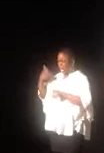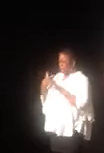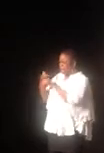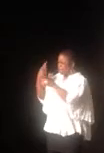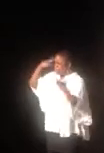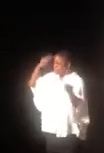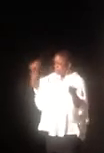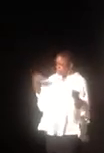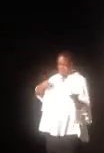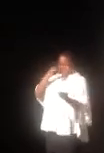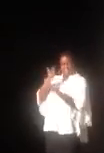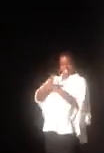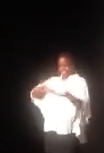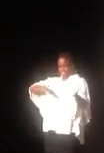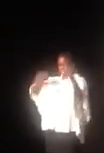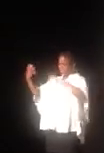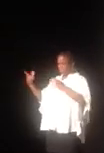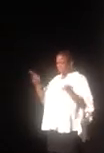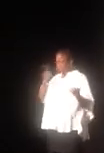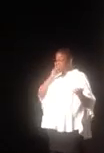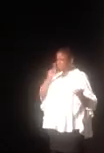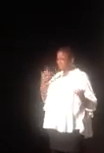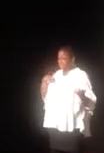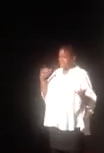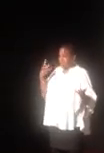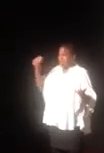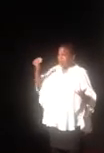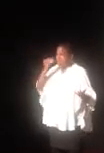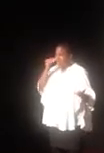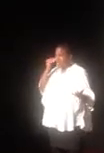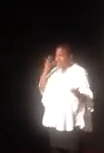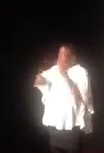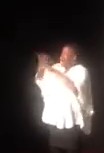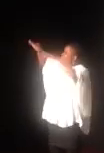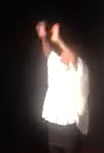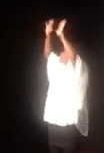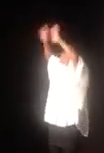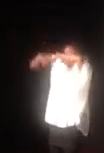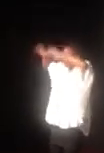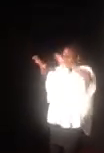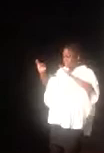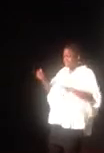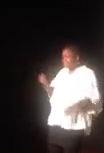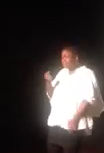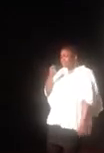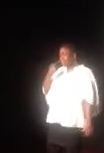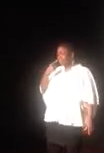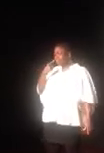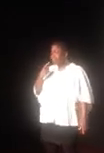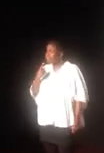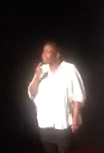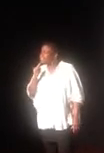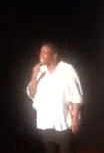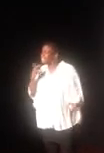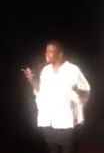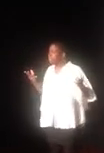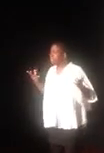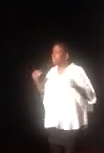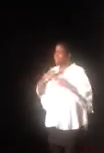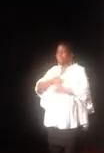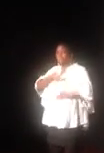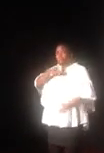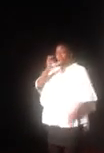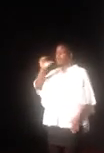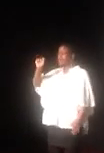the peace, just want to get home out of this rain, crack open these Skittles, and enjoy my Arizona iced tea.